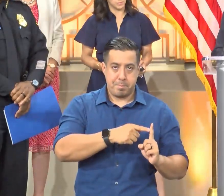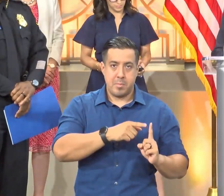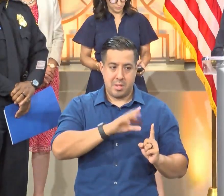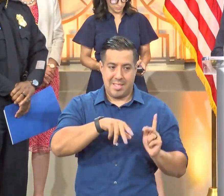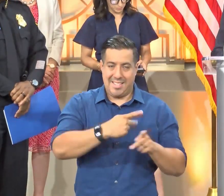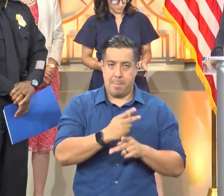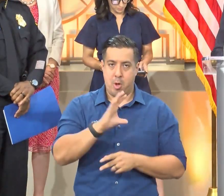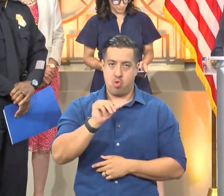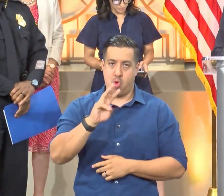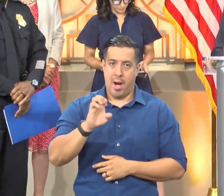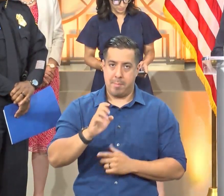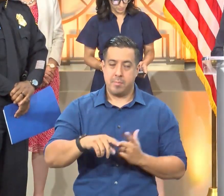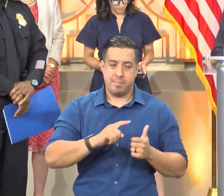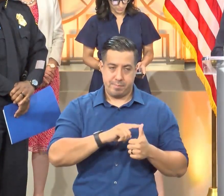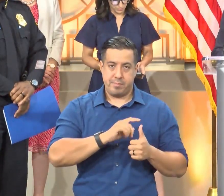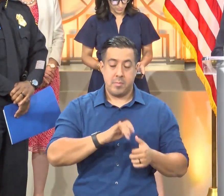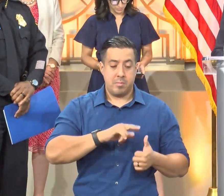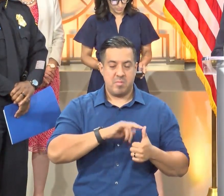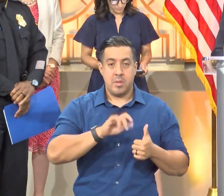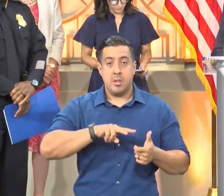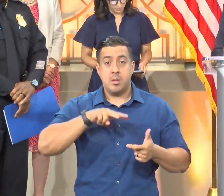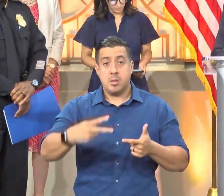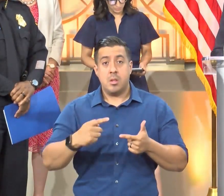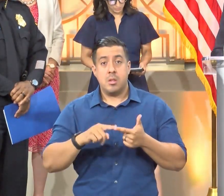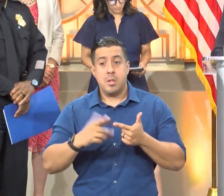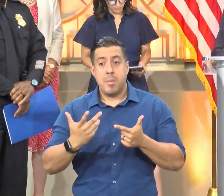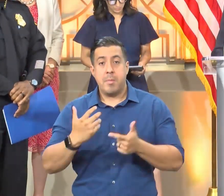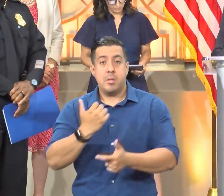crime. Or secondly, where there are